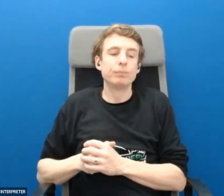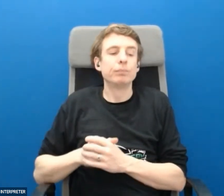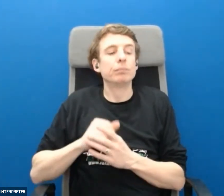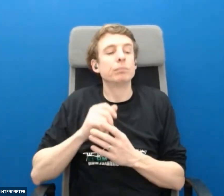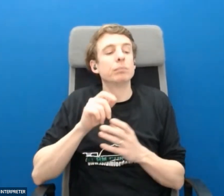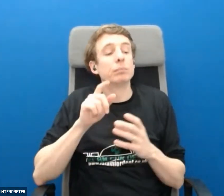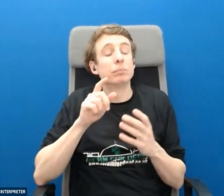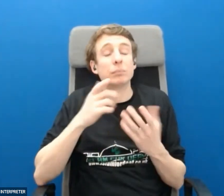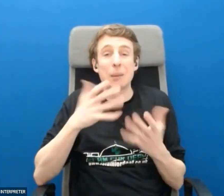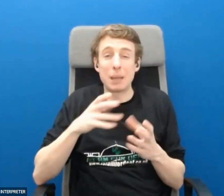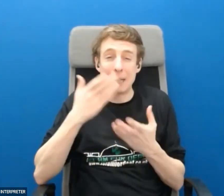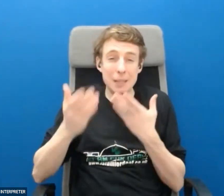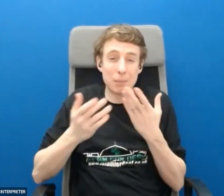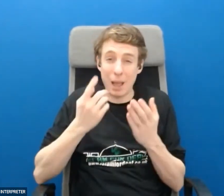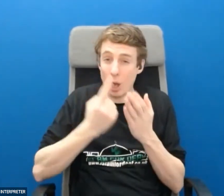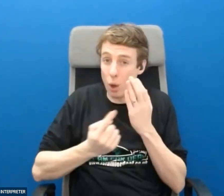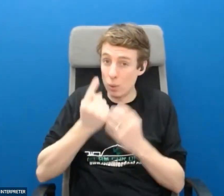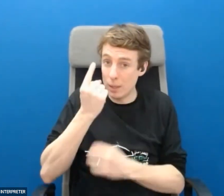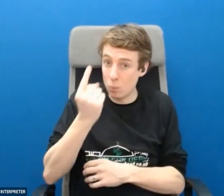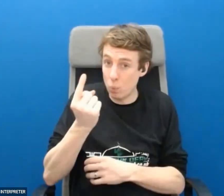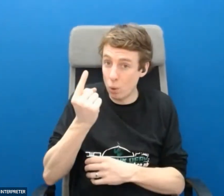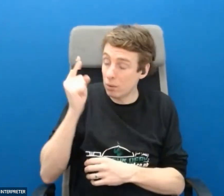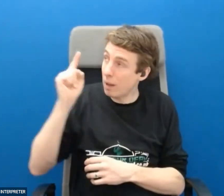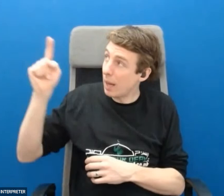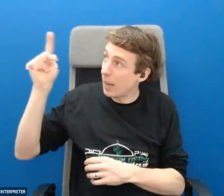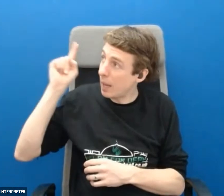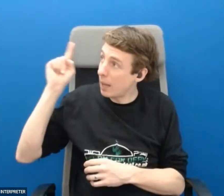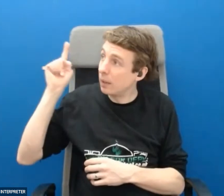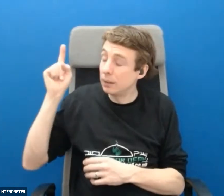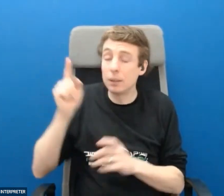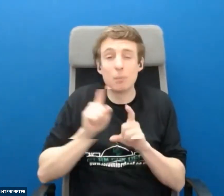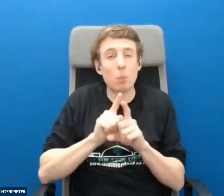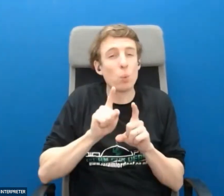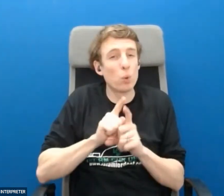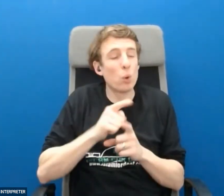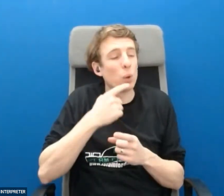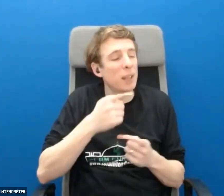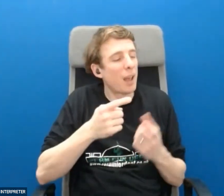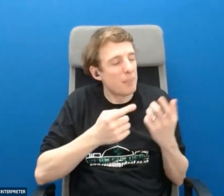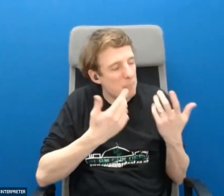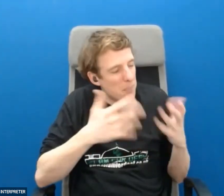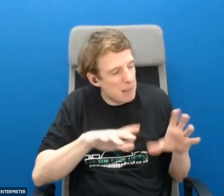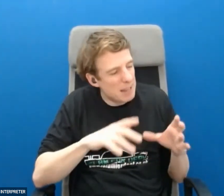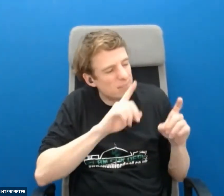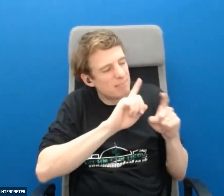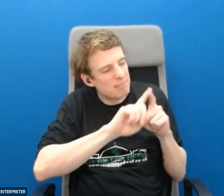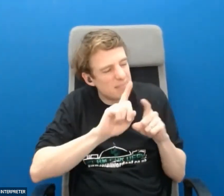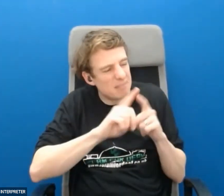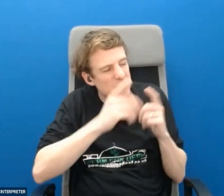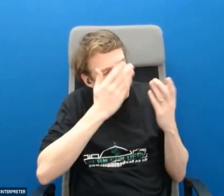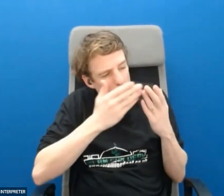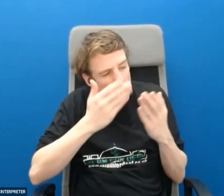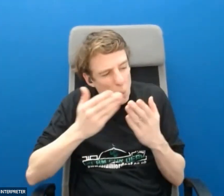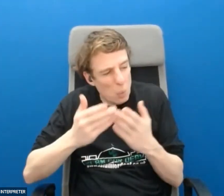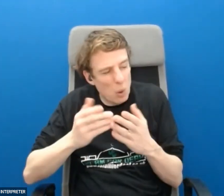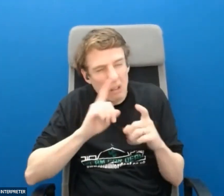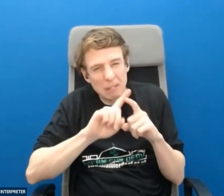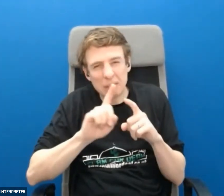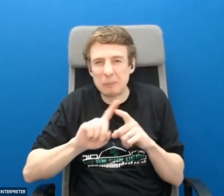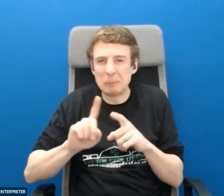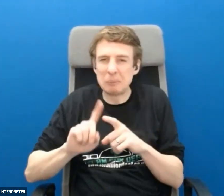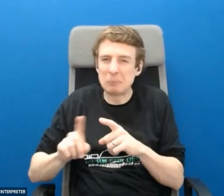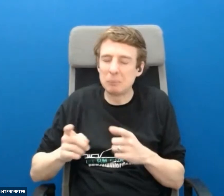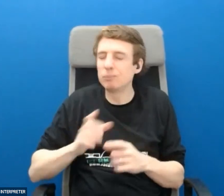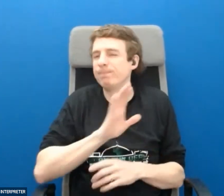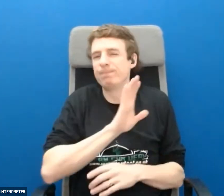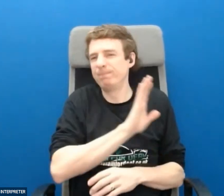else in worship other than He. And now the